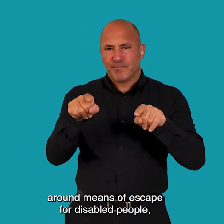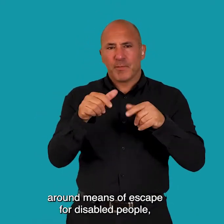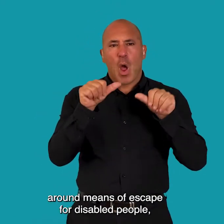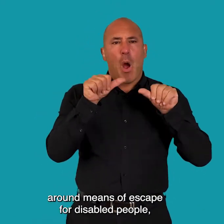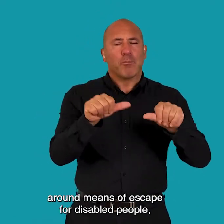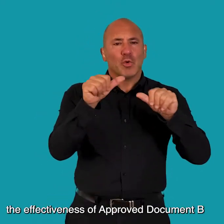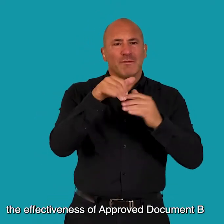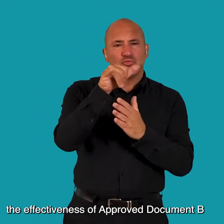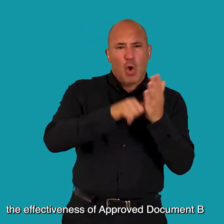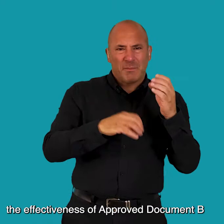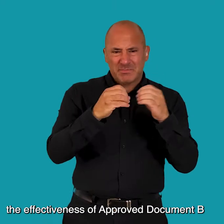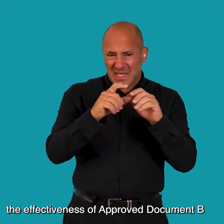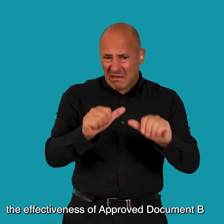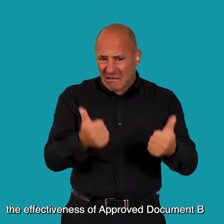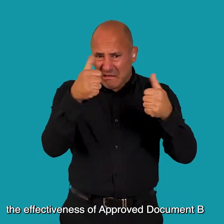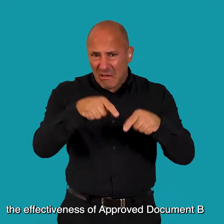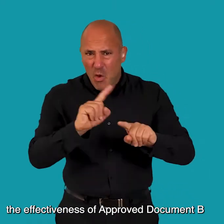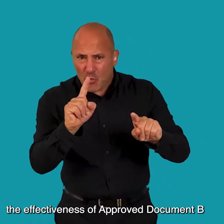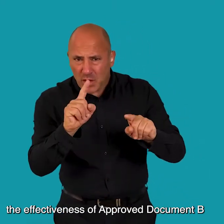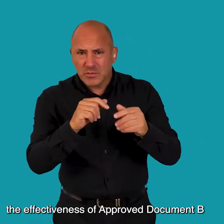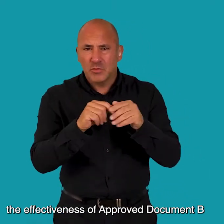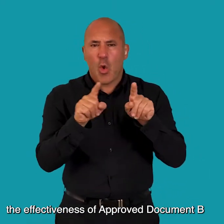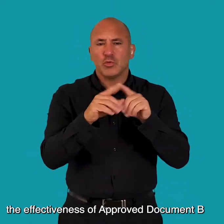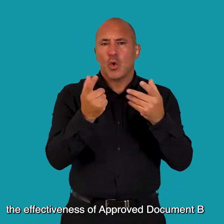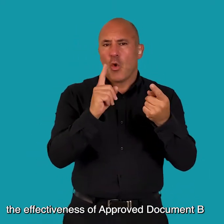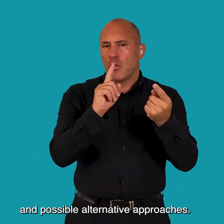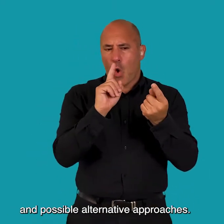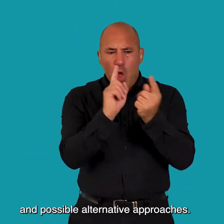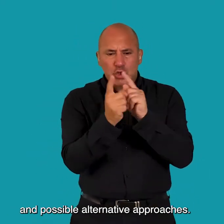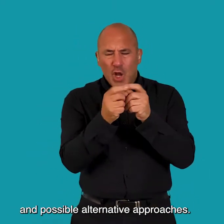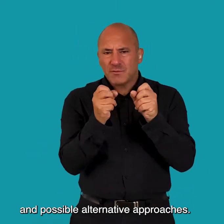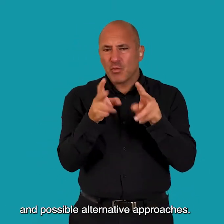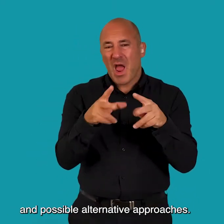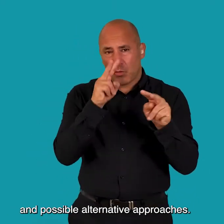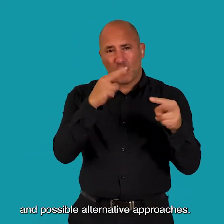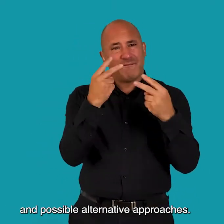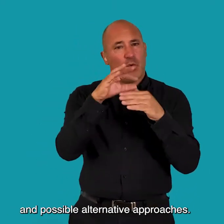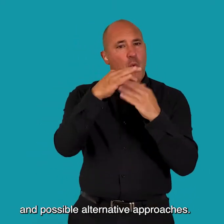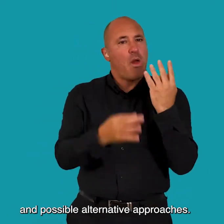people, the effectiveness of Approved Document B, and possible alternative approaches.